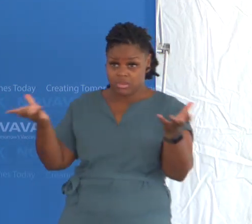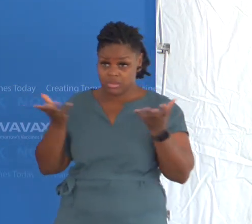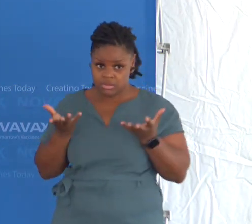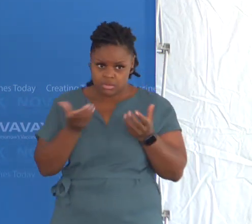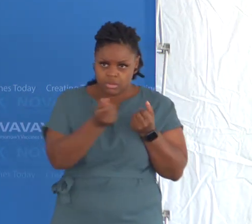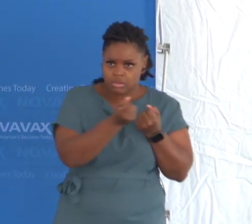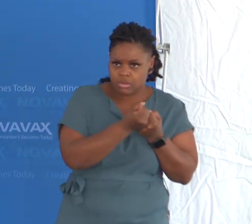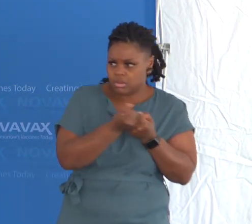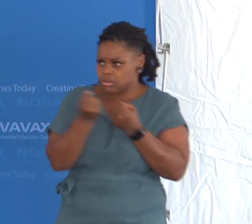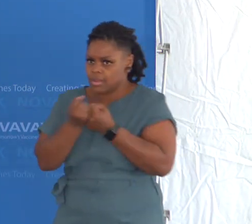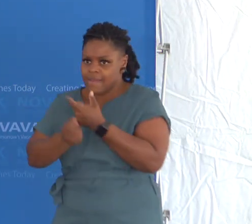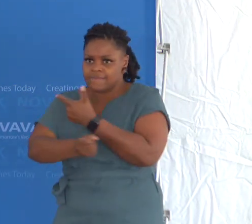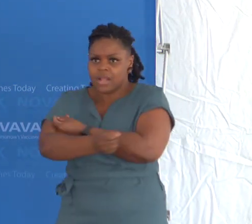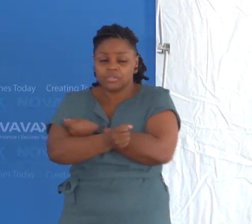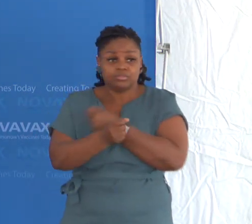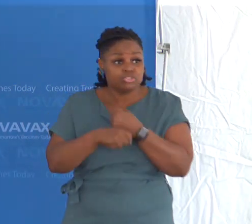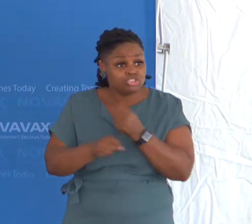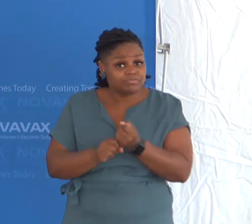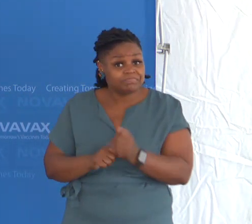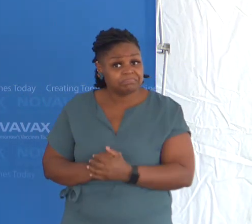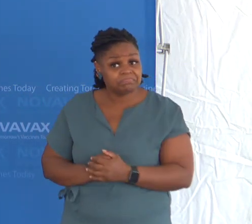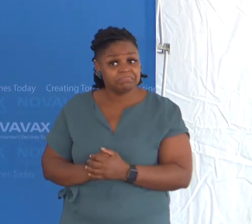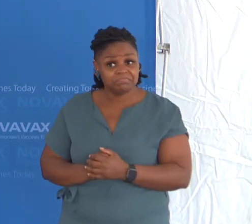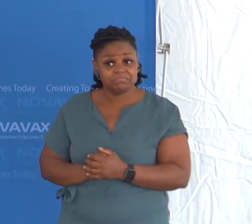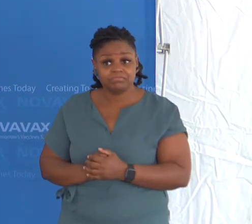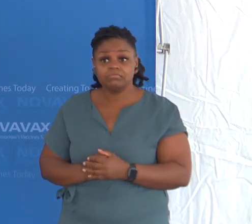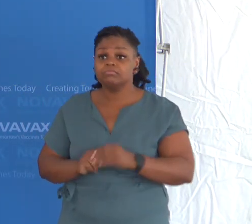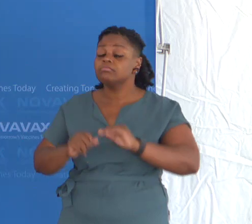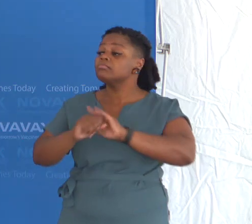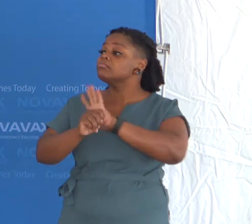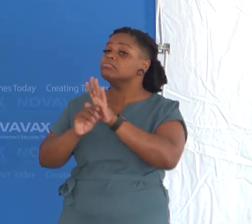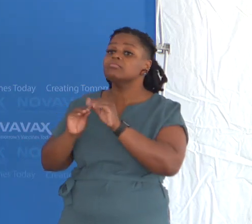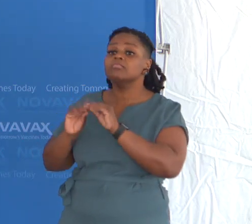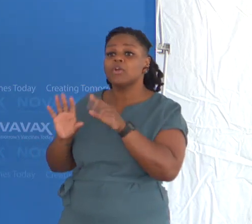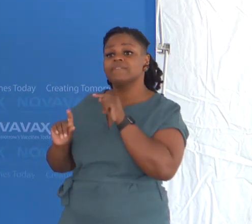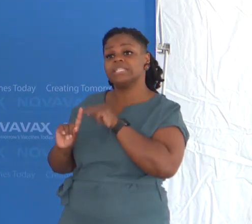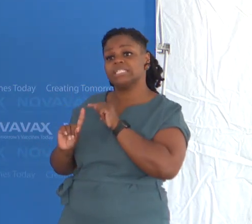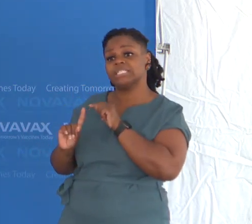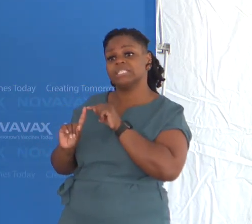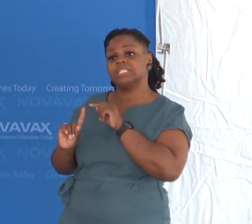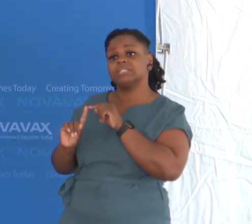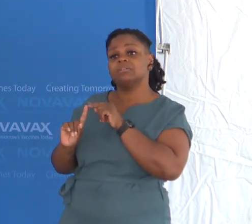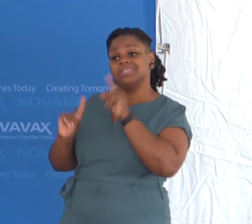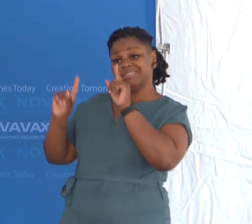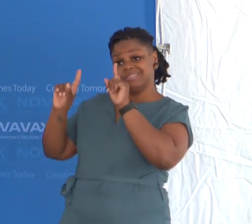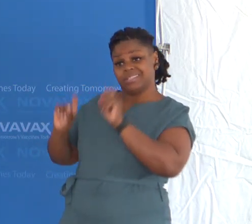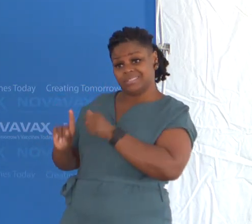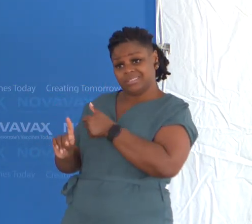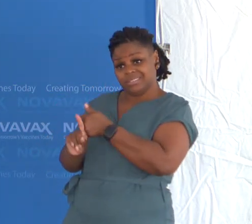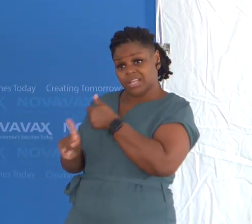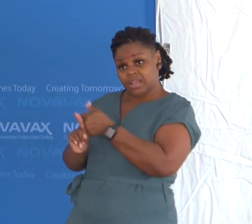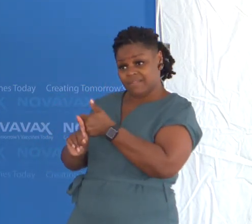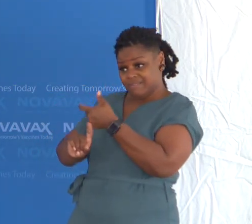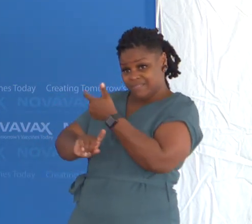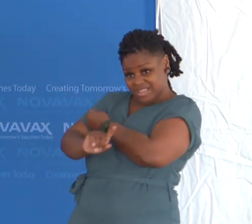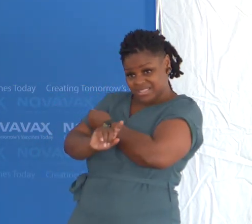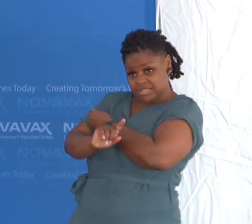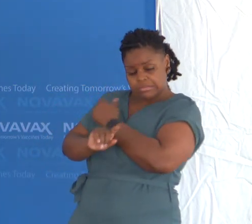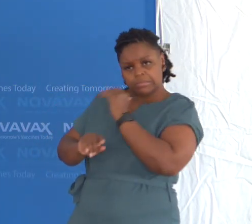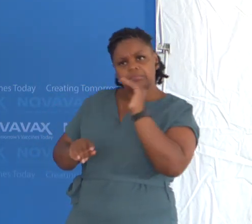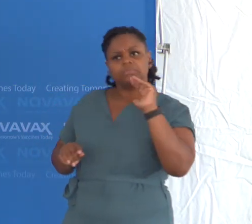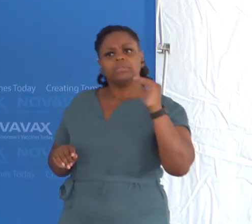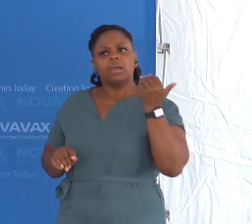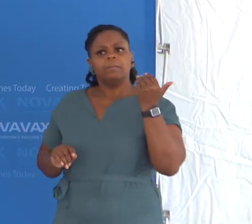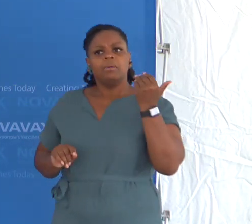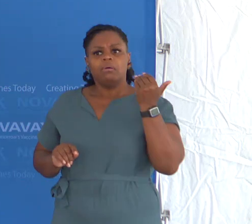The coronavirus vaccine candidate that's been developed by Novavax is one of the most promising in